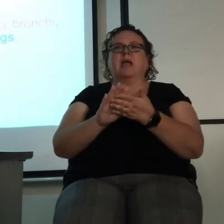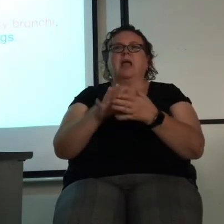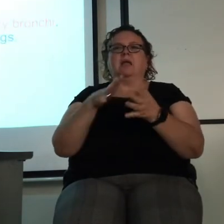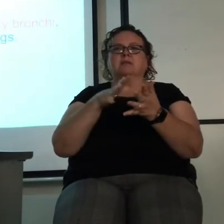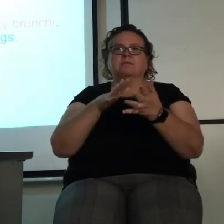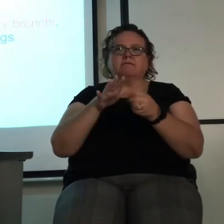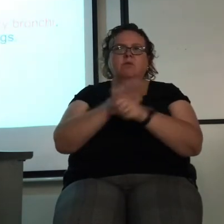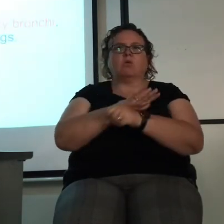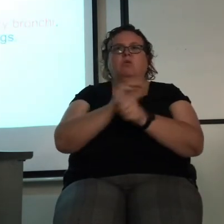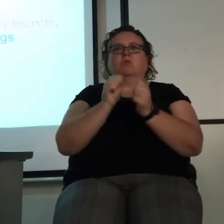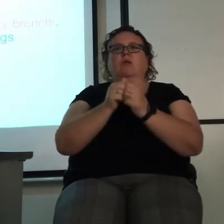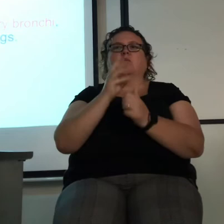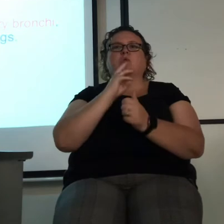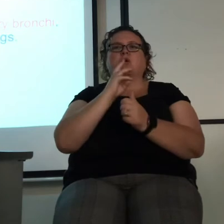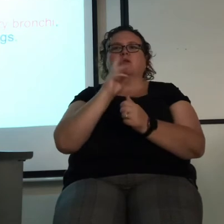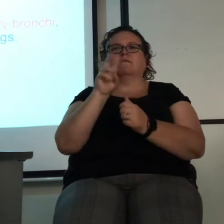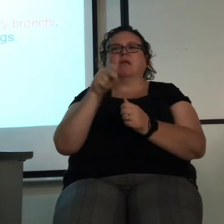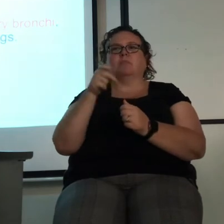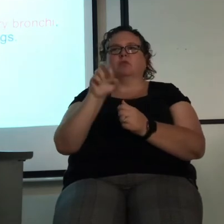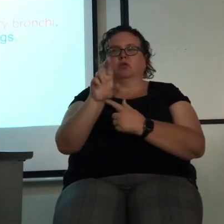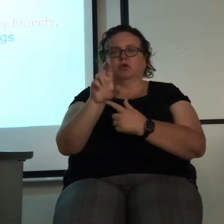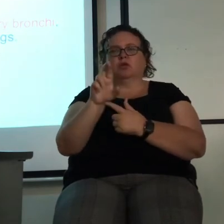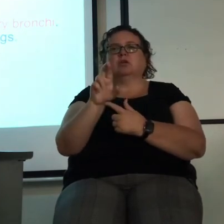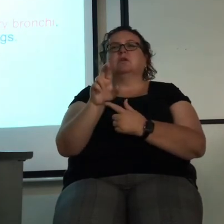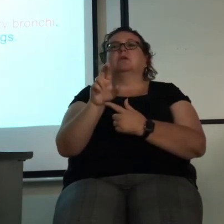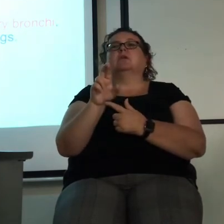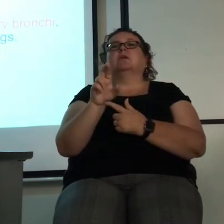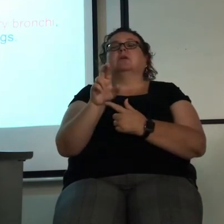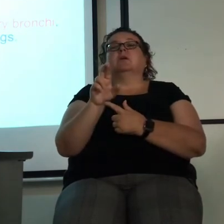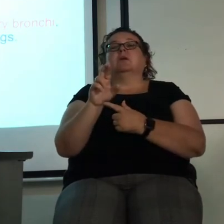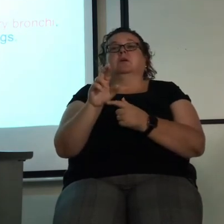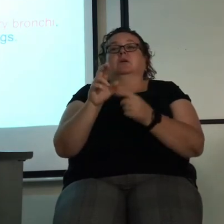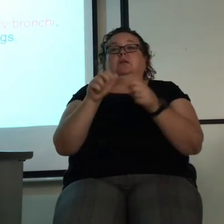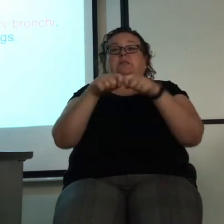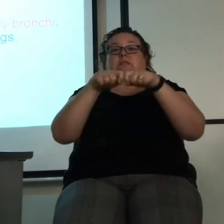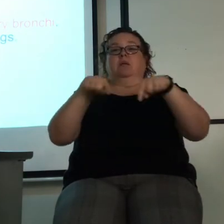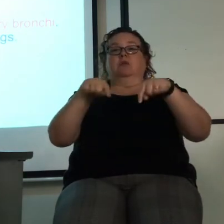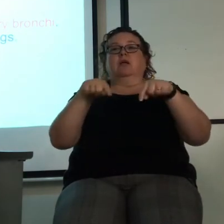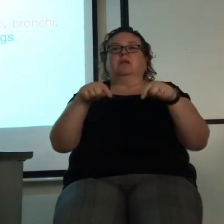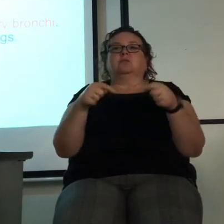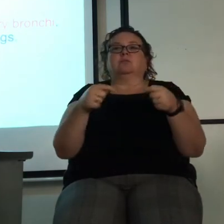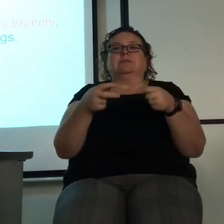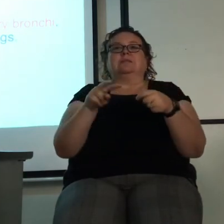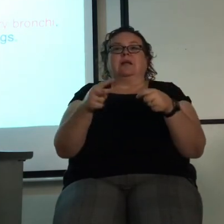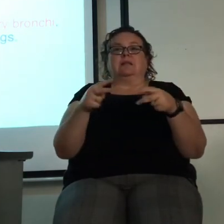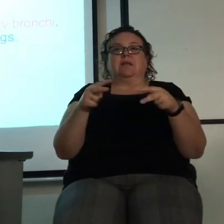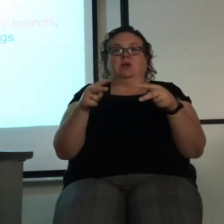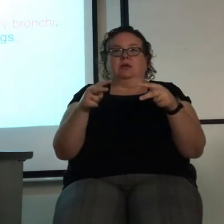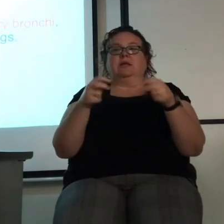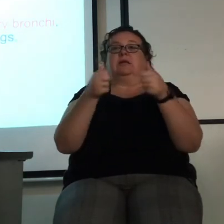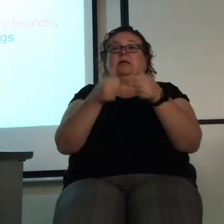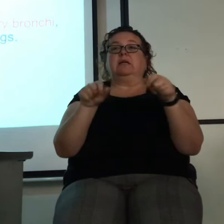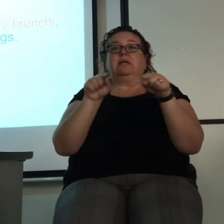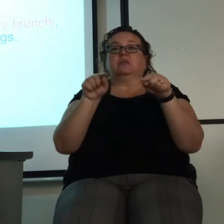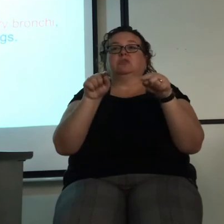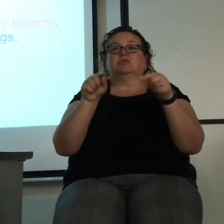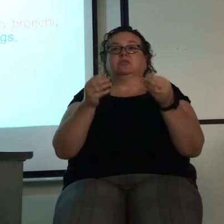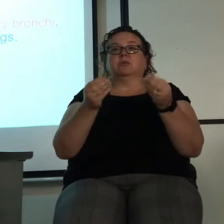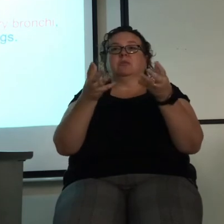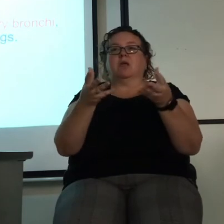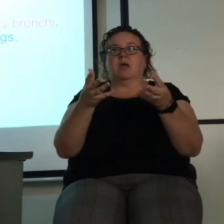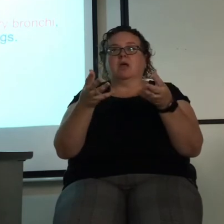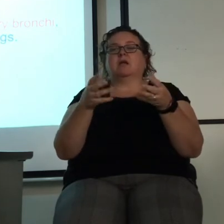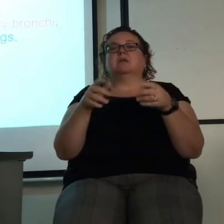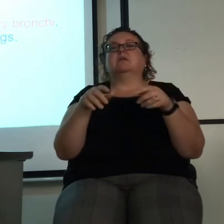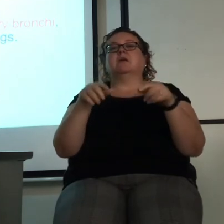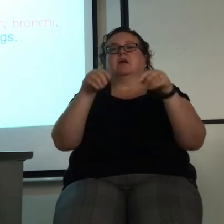and, oops, the bronchi subdivide into secondary bronchi, each supplying lobes and